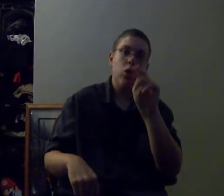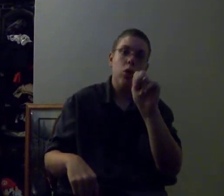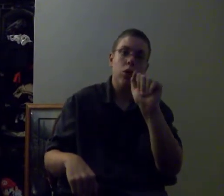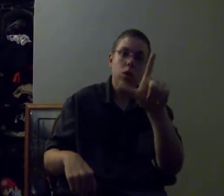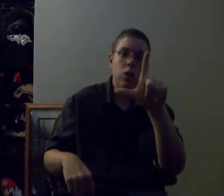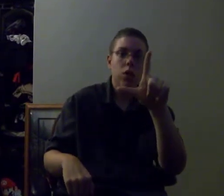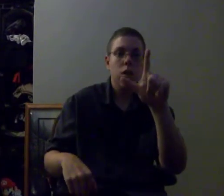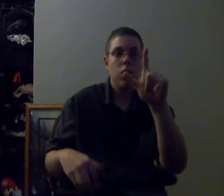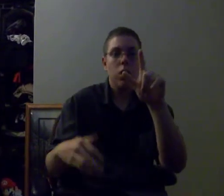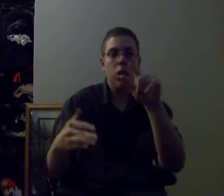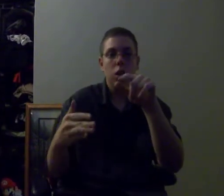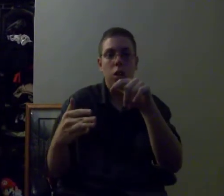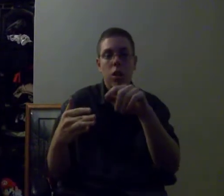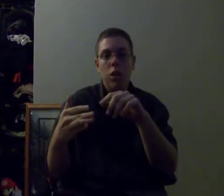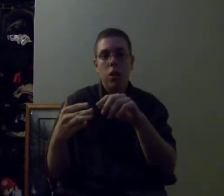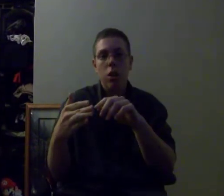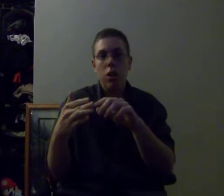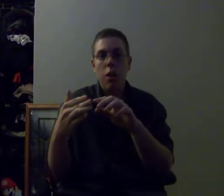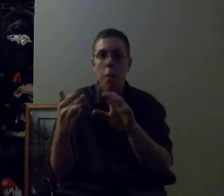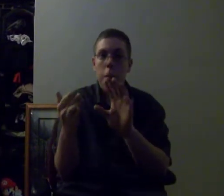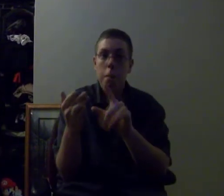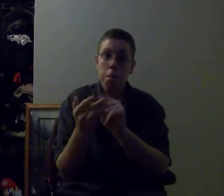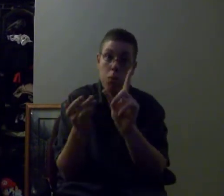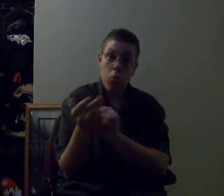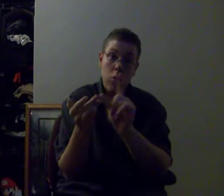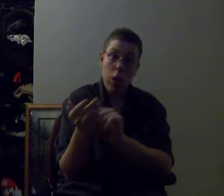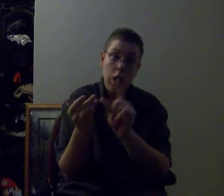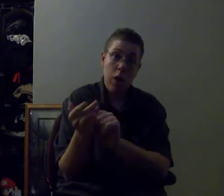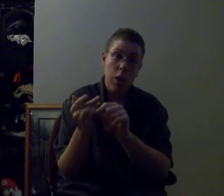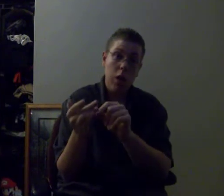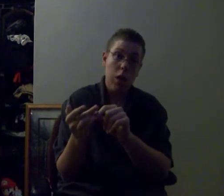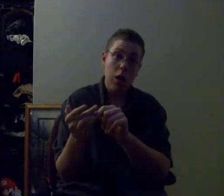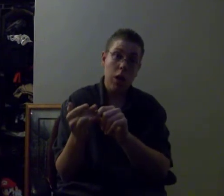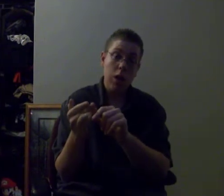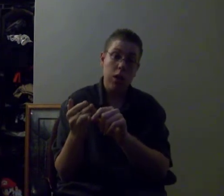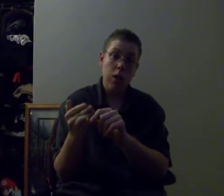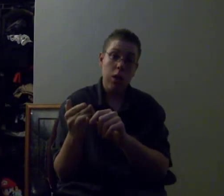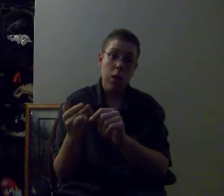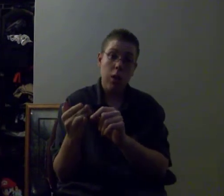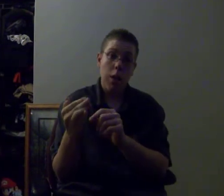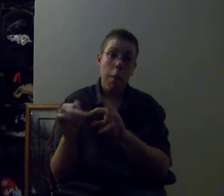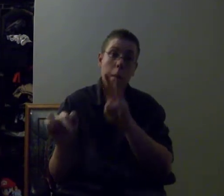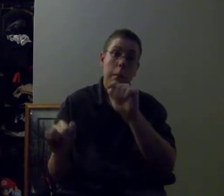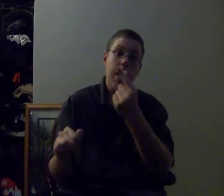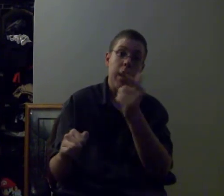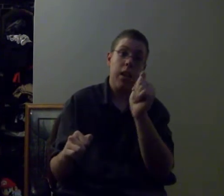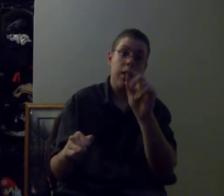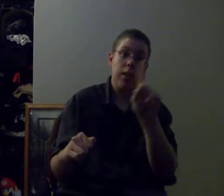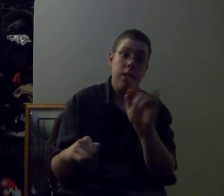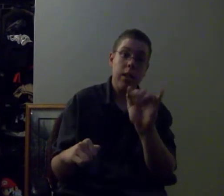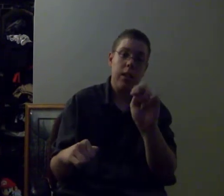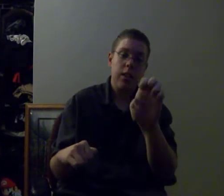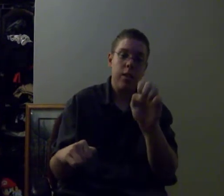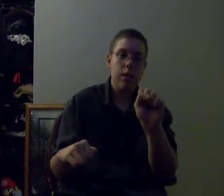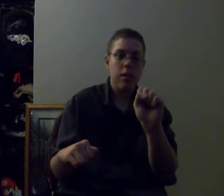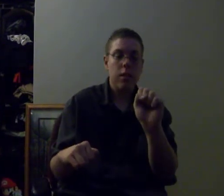web is secondhand, and it tends to be a little watered down, and students really need to be more exposed to first-hand information and